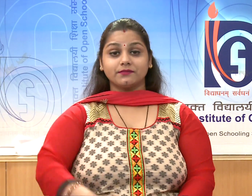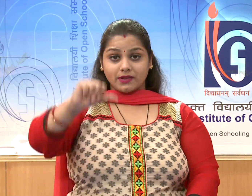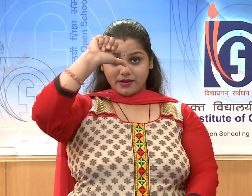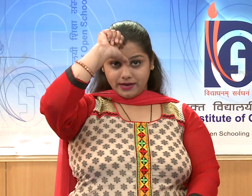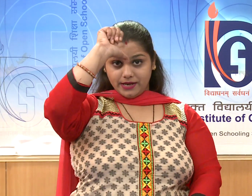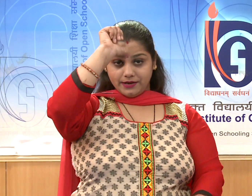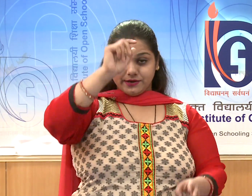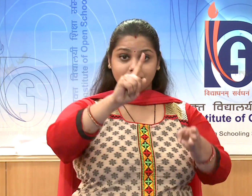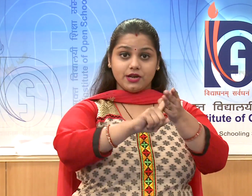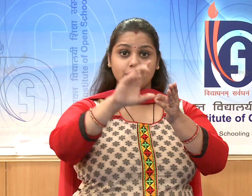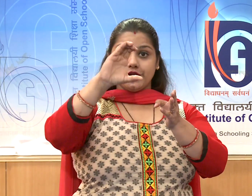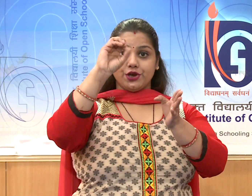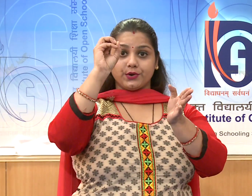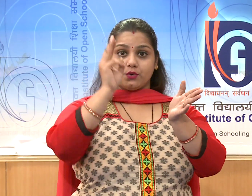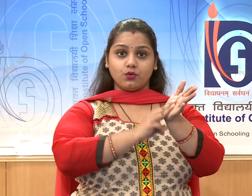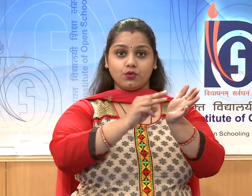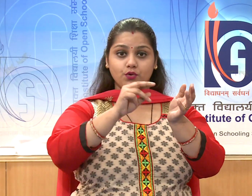Indian economy,